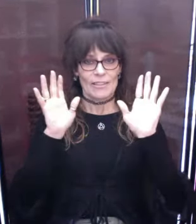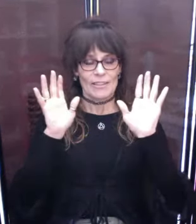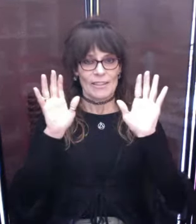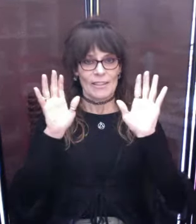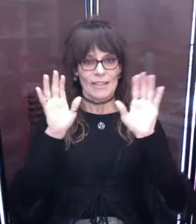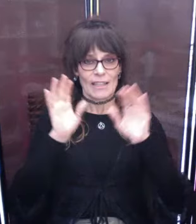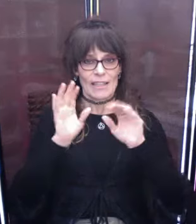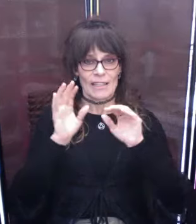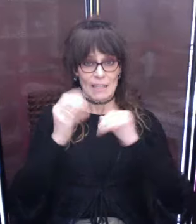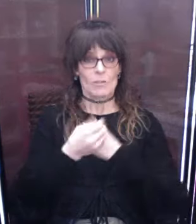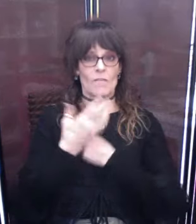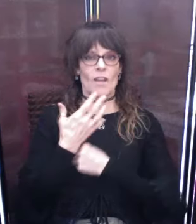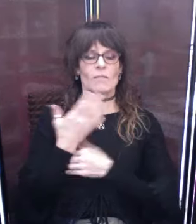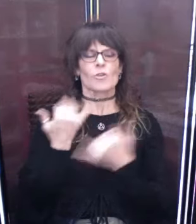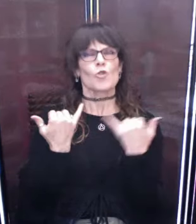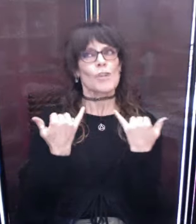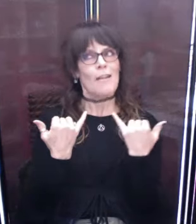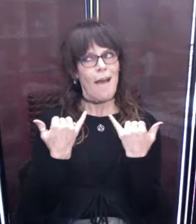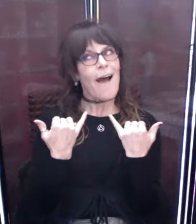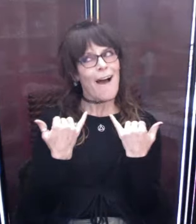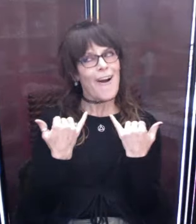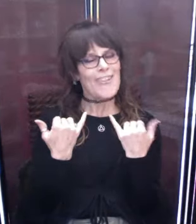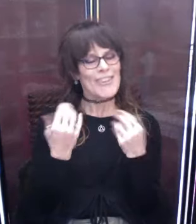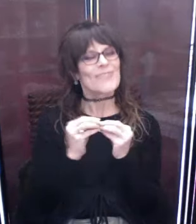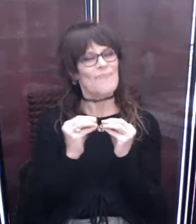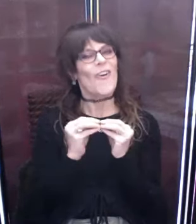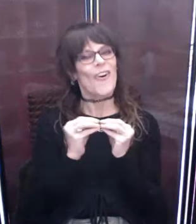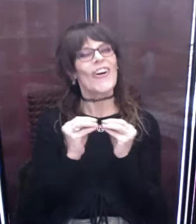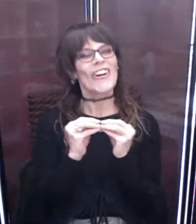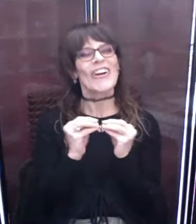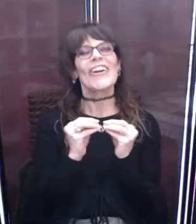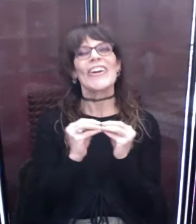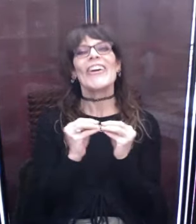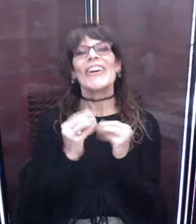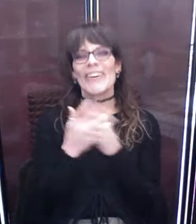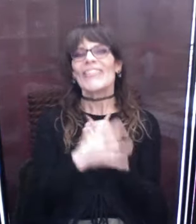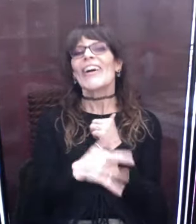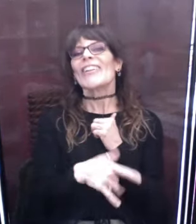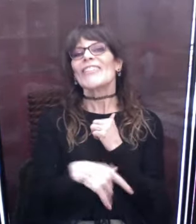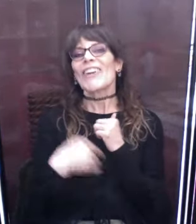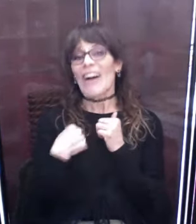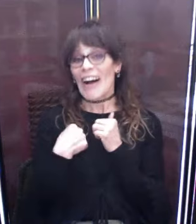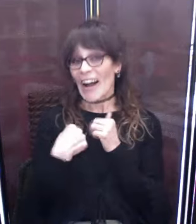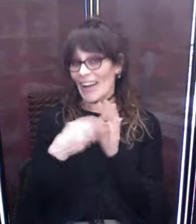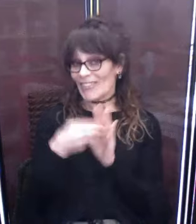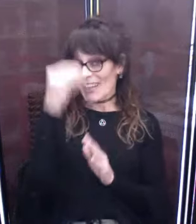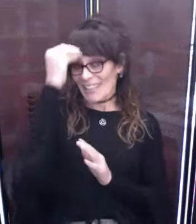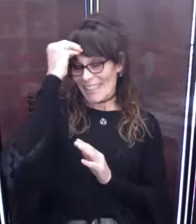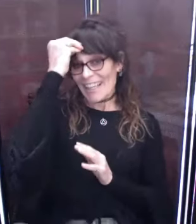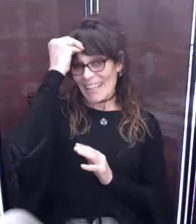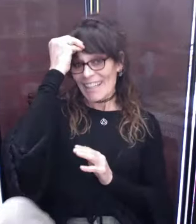all of a sudden, I'm finding out that there's more available here. I'm finding out that I can take a journey